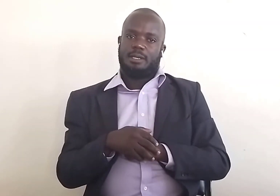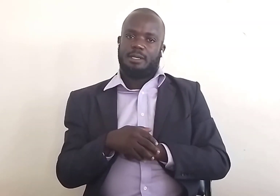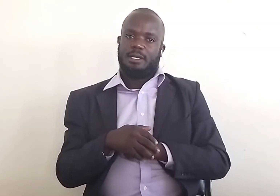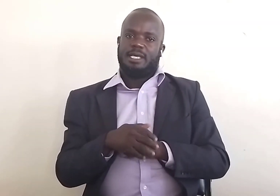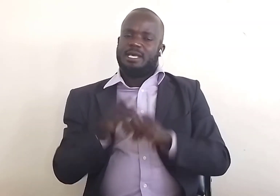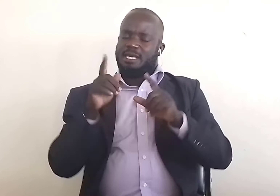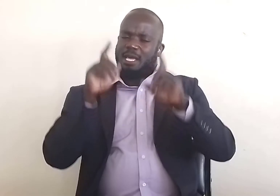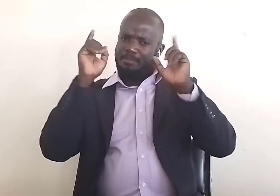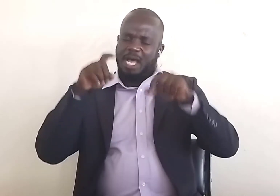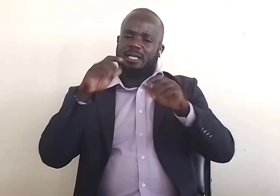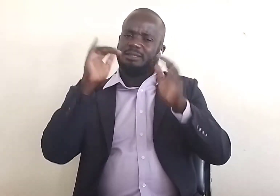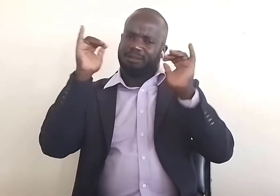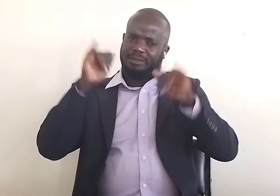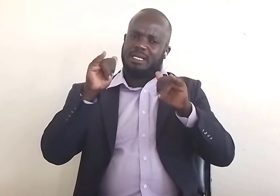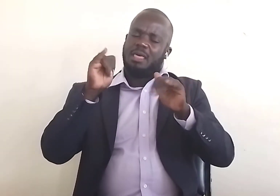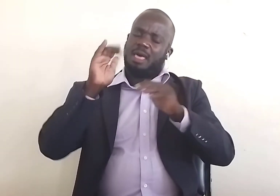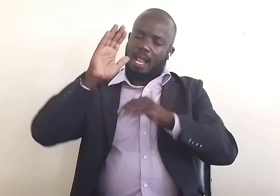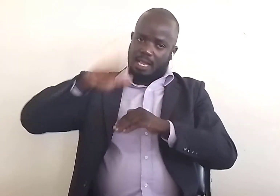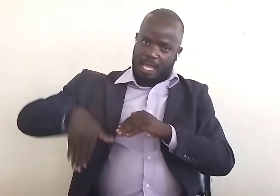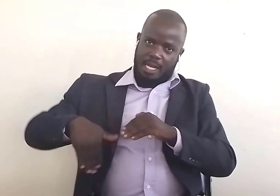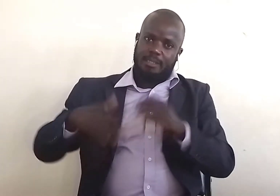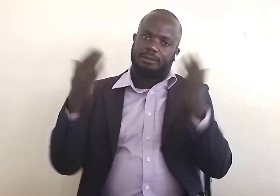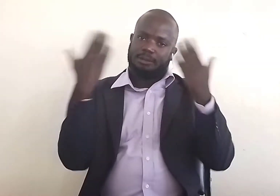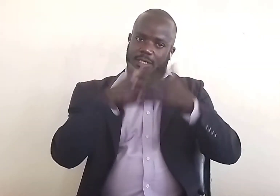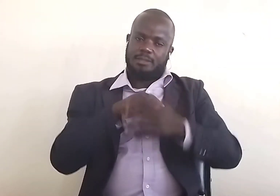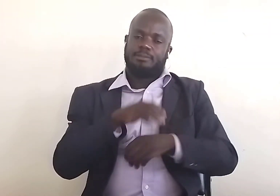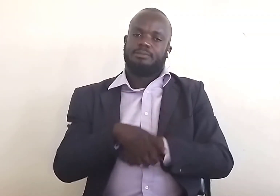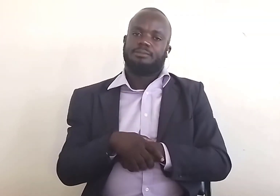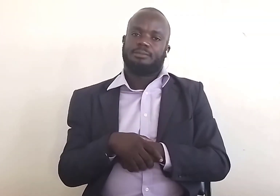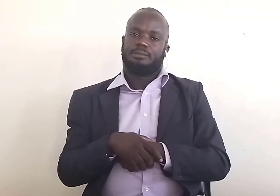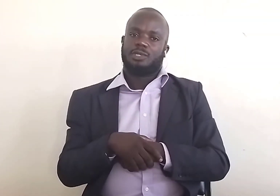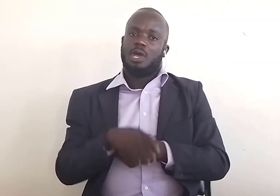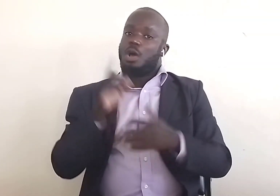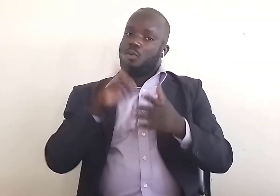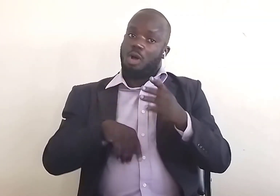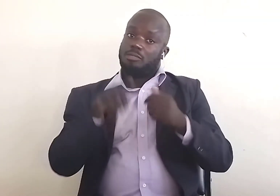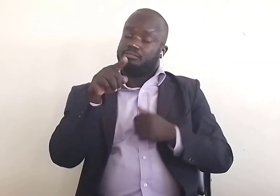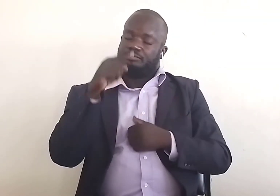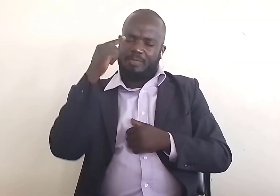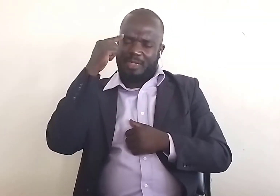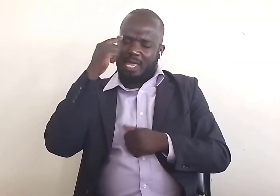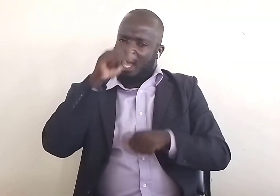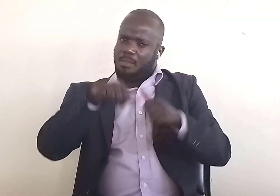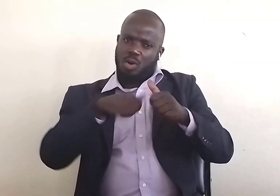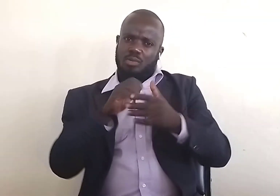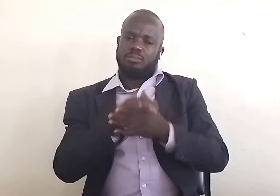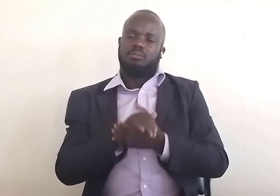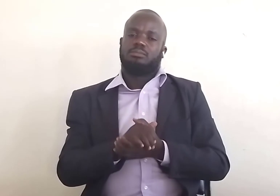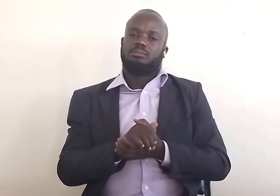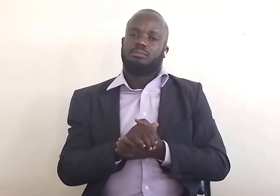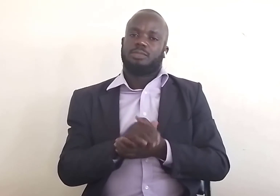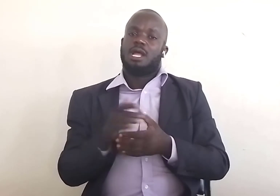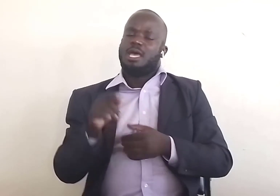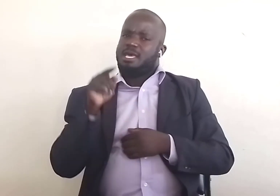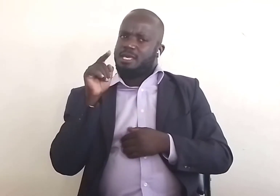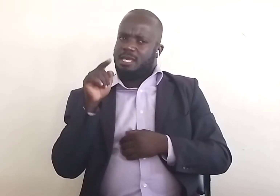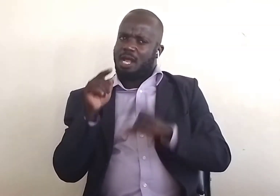partying last night. What's she in a huff about? Wow, he looks like he's been run over by a